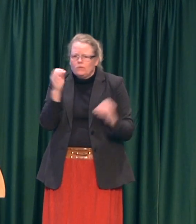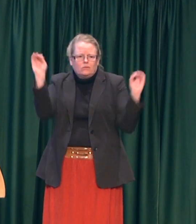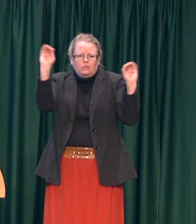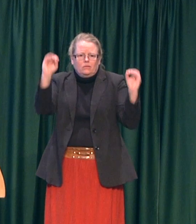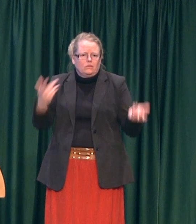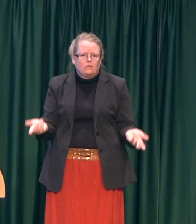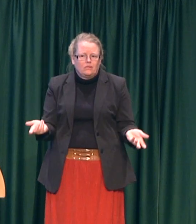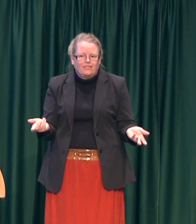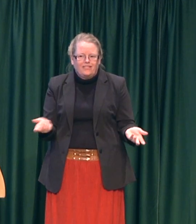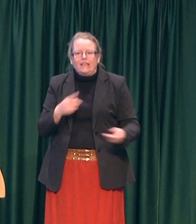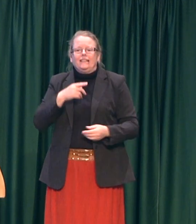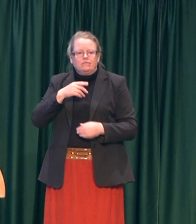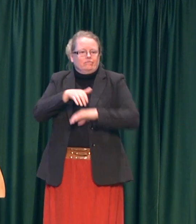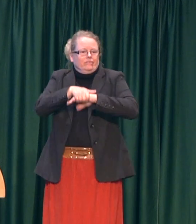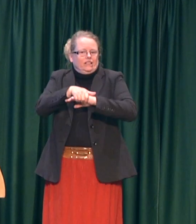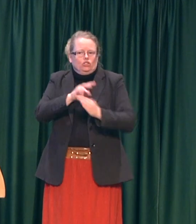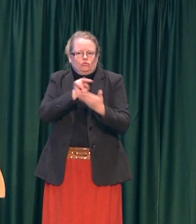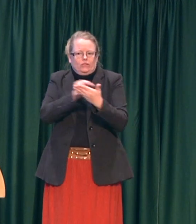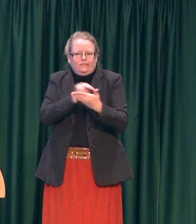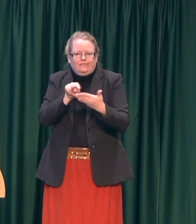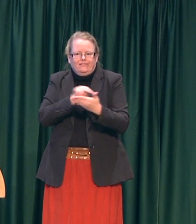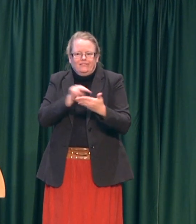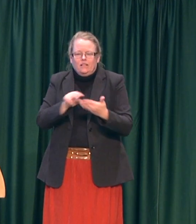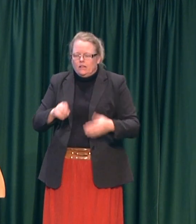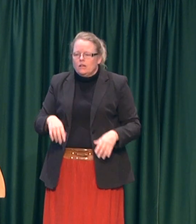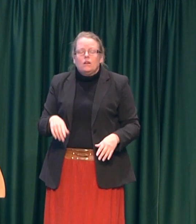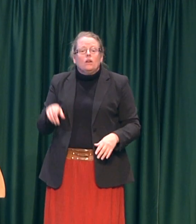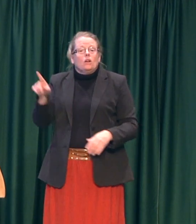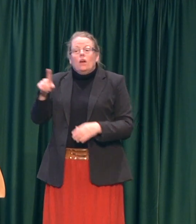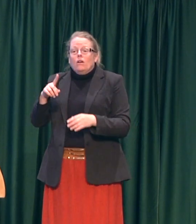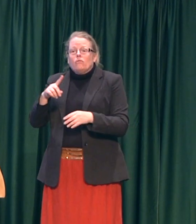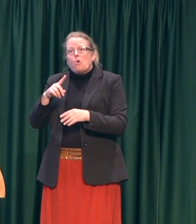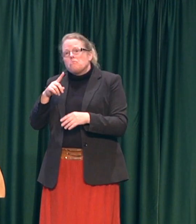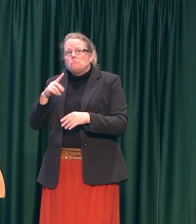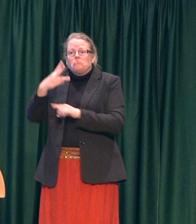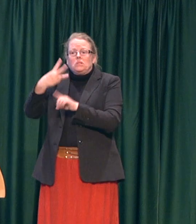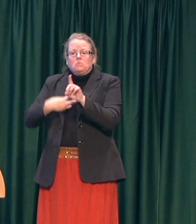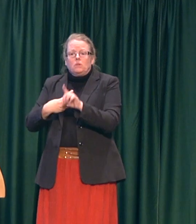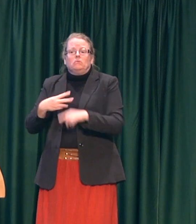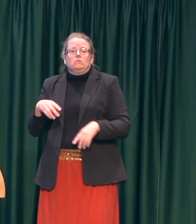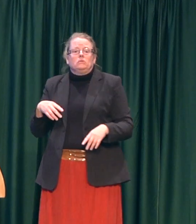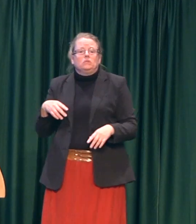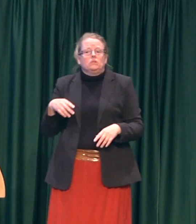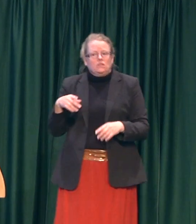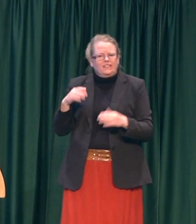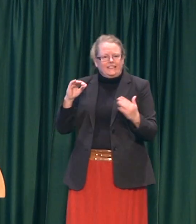That's not sign at all. Is an English user and reads English. So for 6